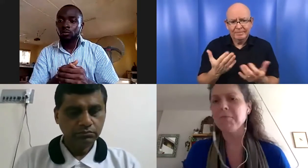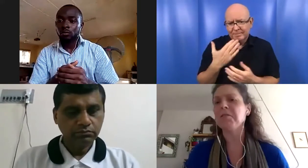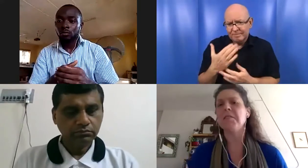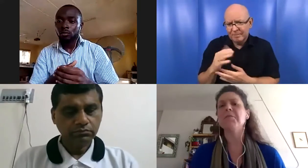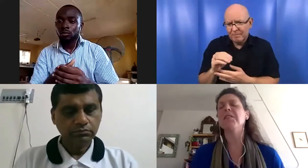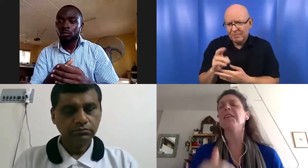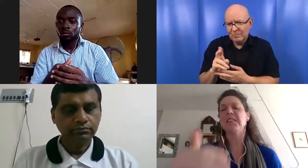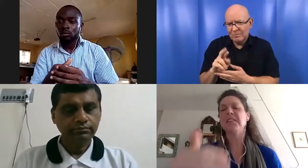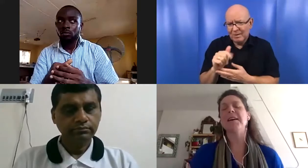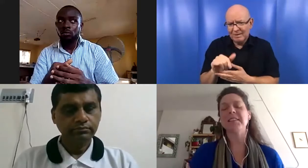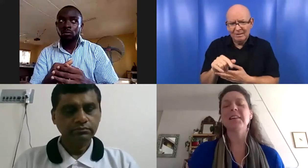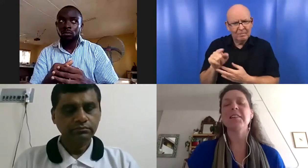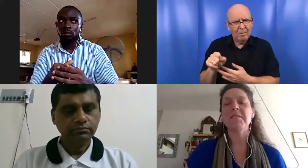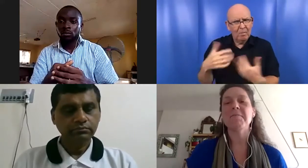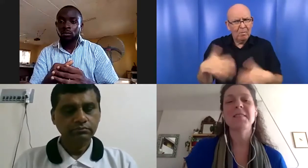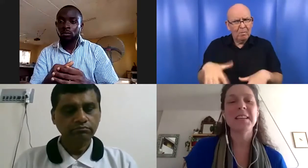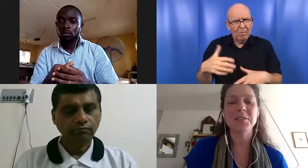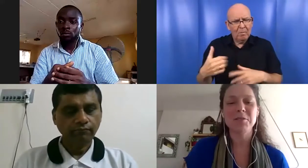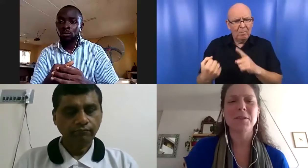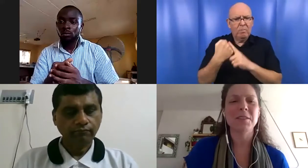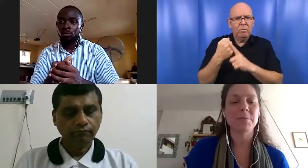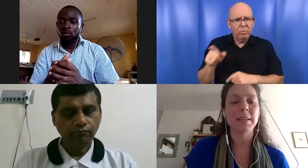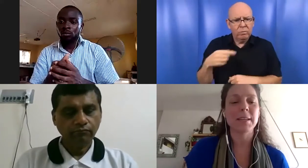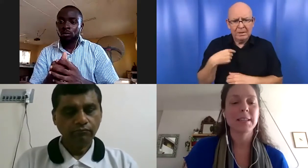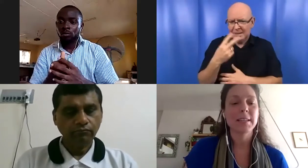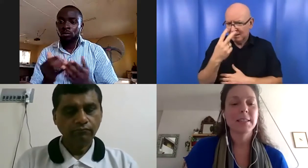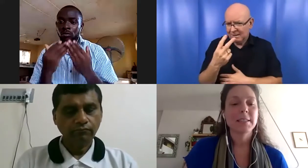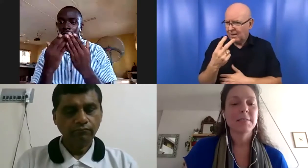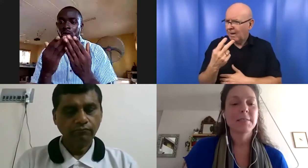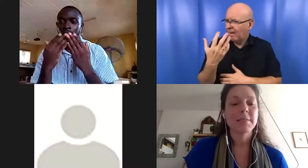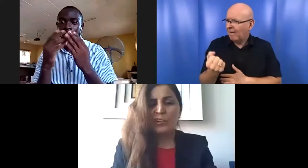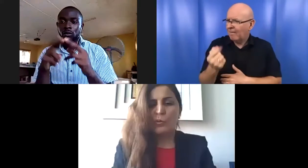time, I will go ahead and give it back to Elham. Thank you so much, everybody.